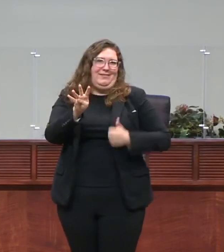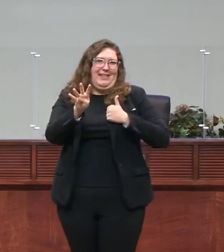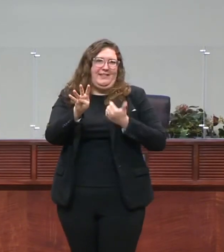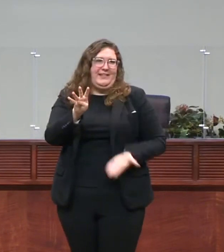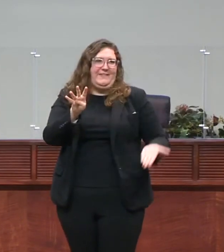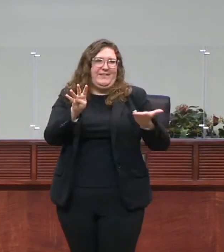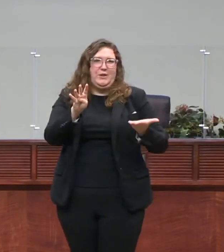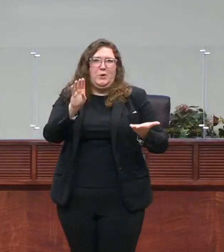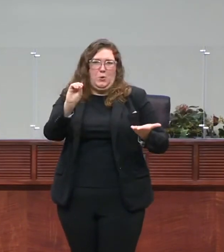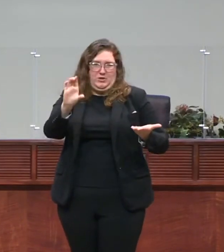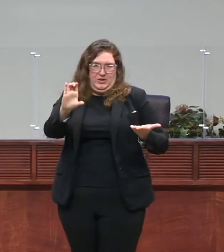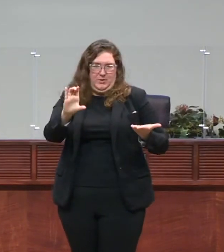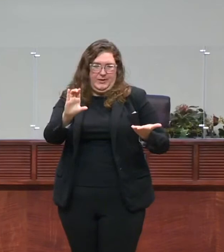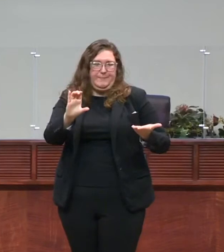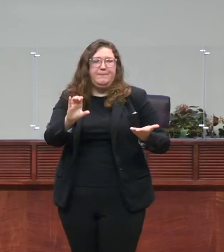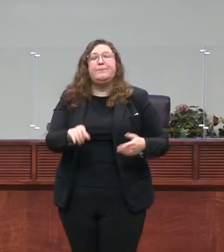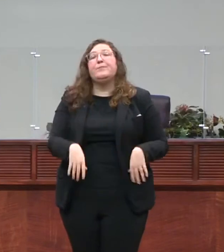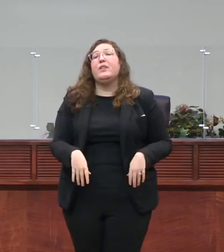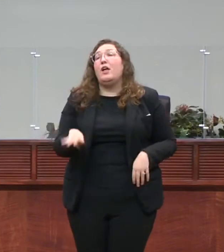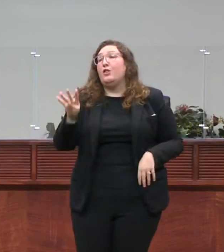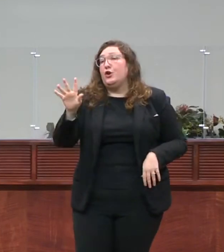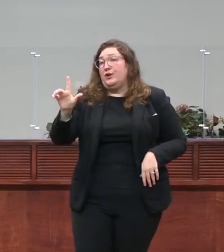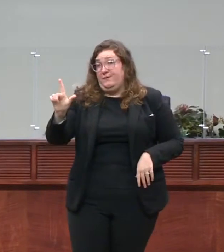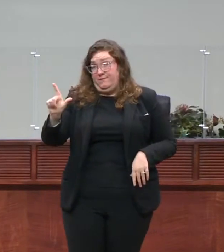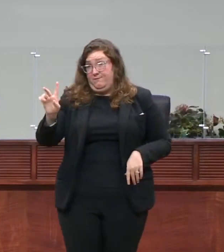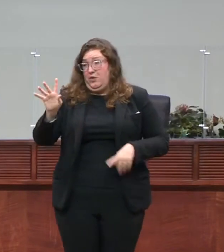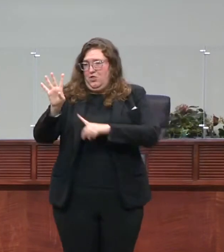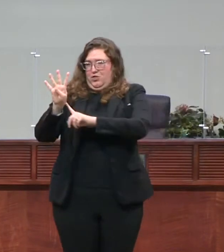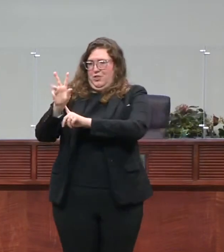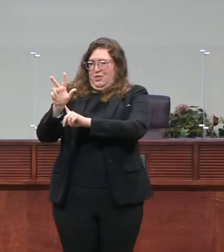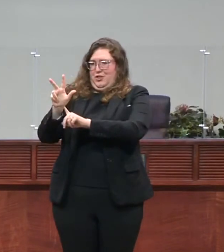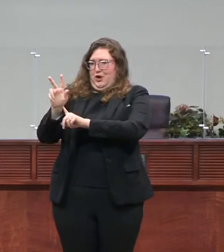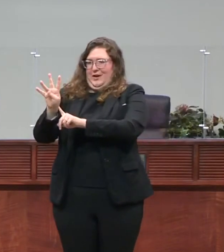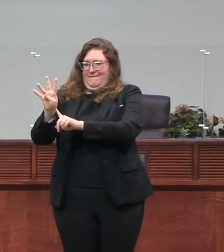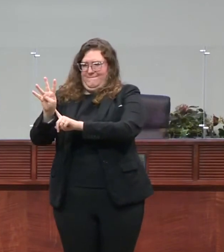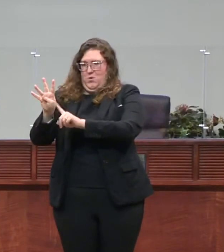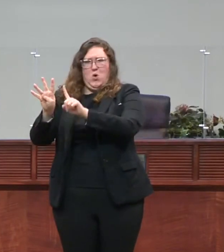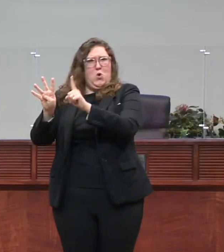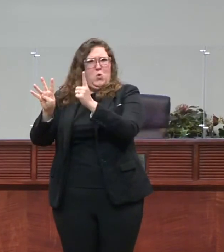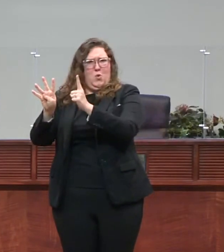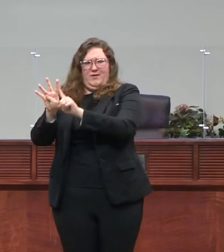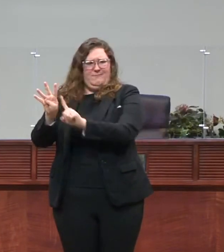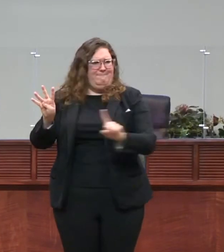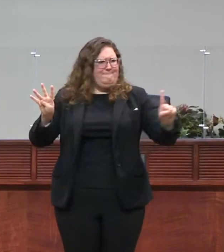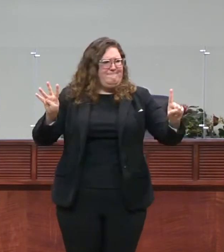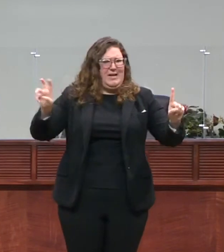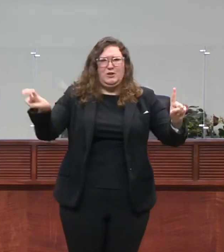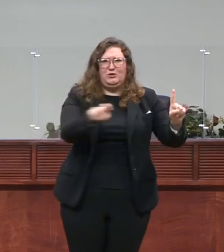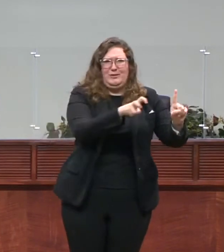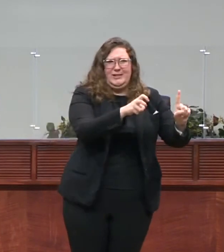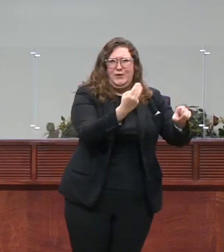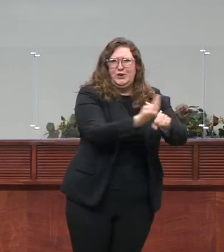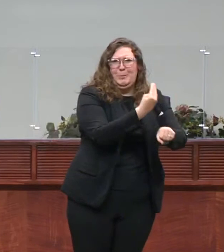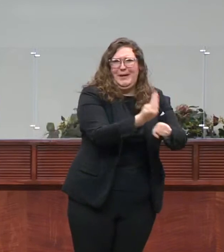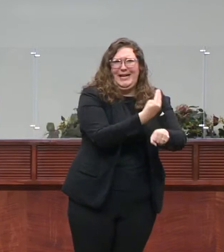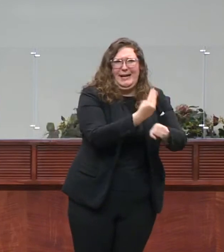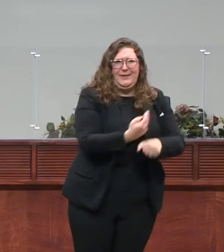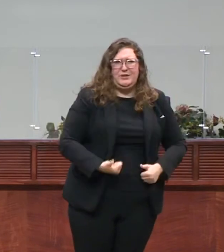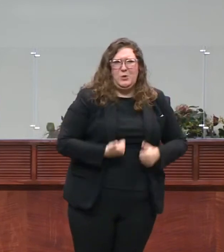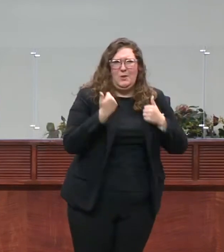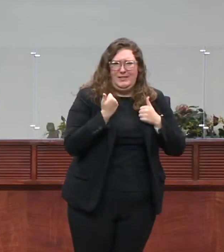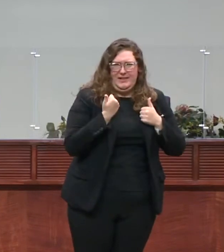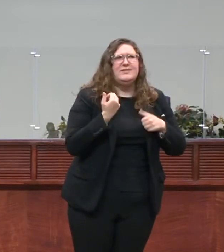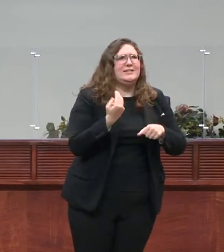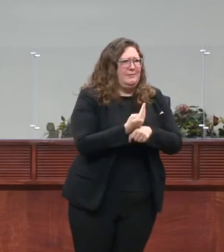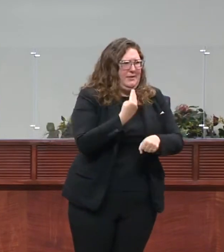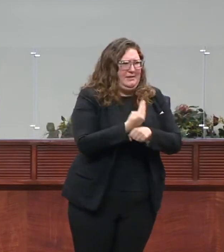residents. One of those was transferred to Miami. I have to see what that will do to the total. That's normal. We always analyze